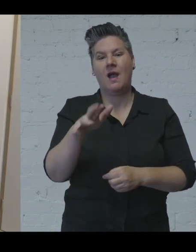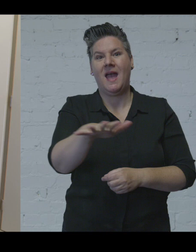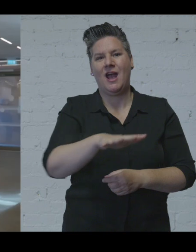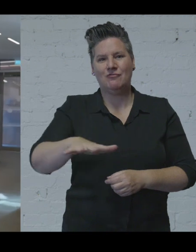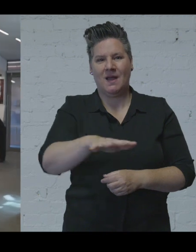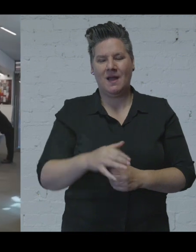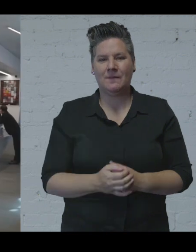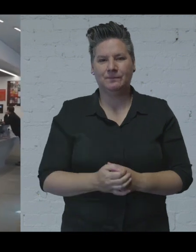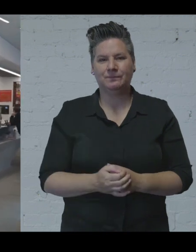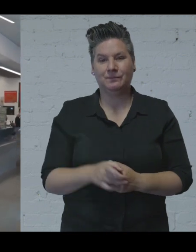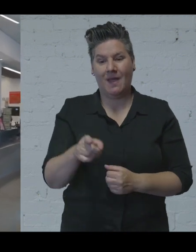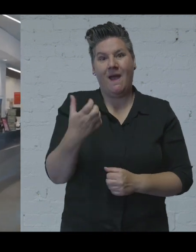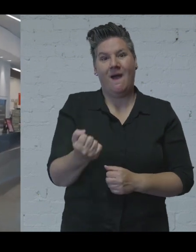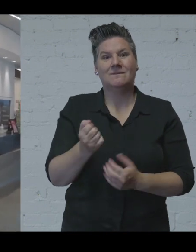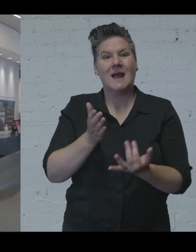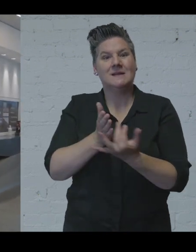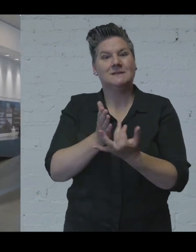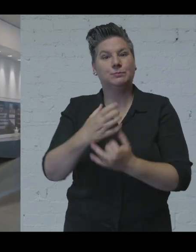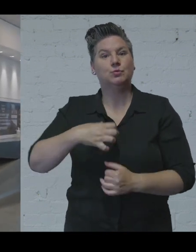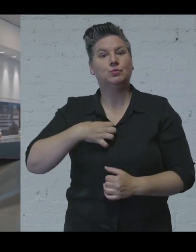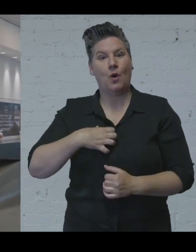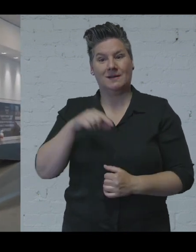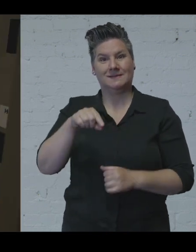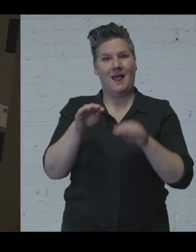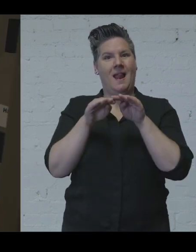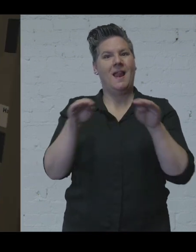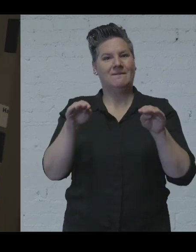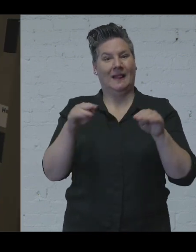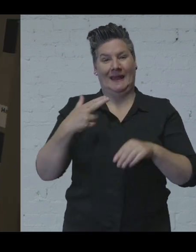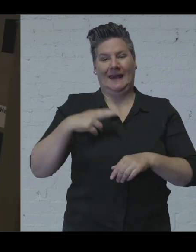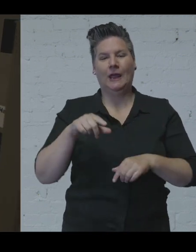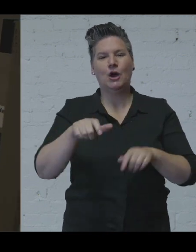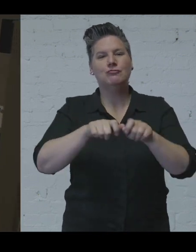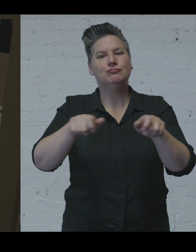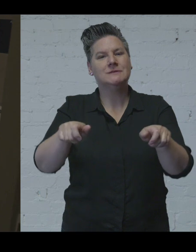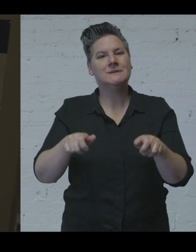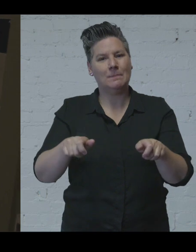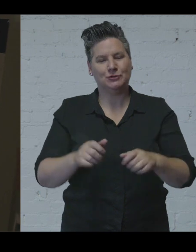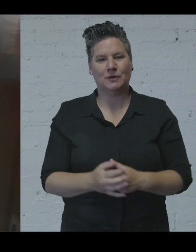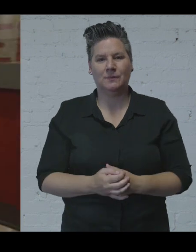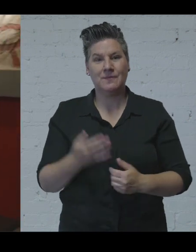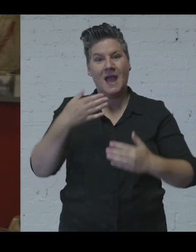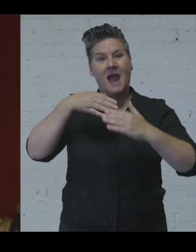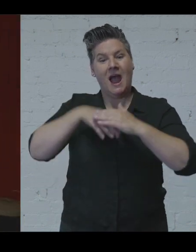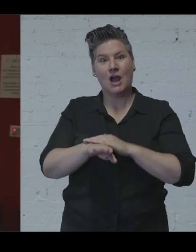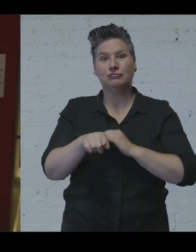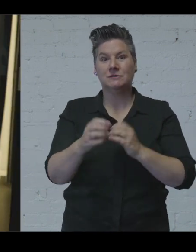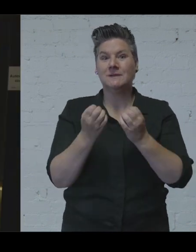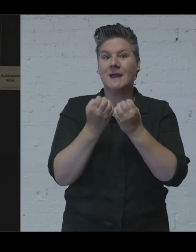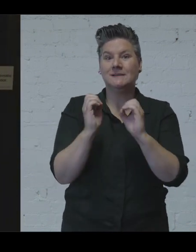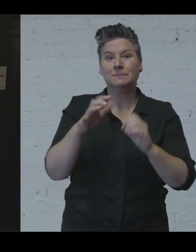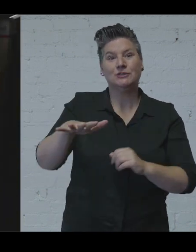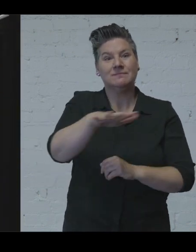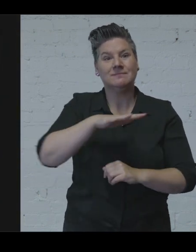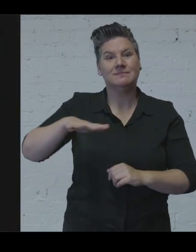area. There is an accessible toilet on this level near the reception desk. The entrance to the